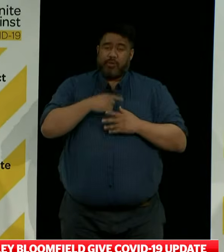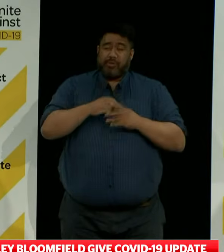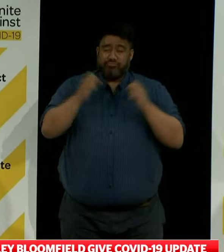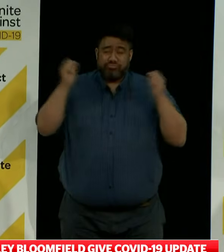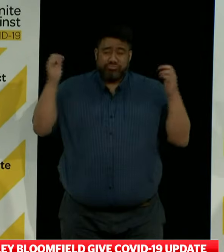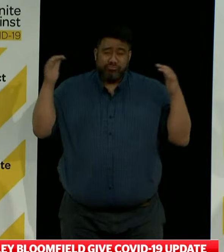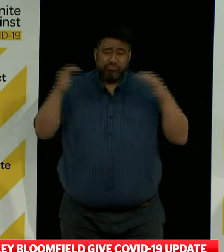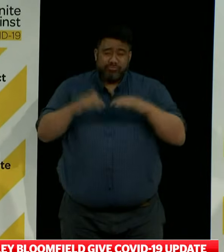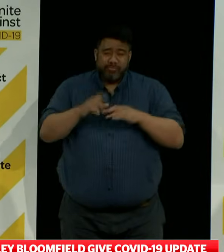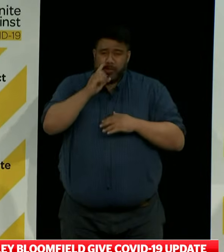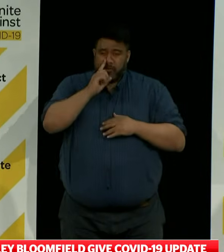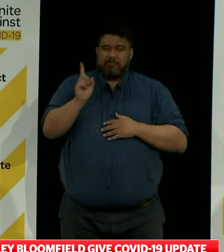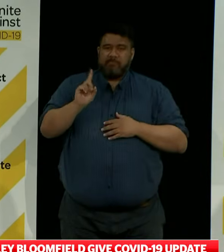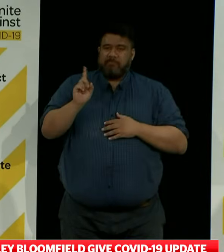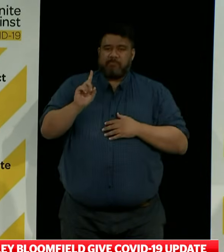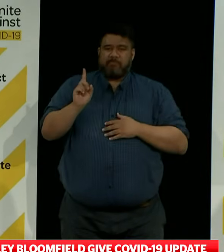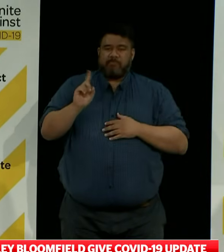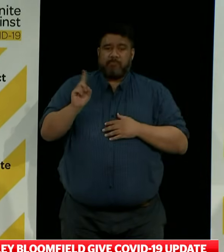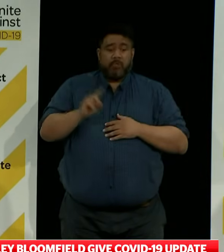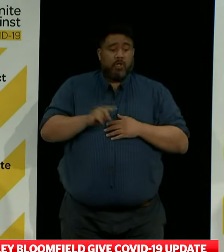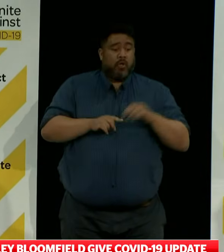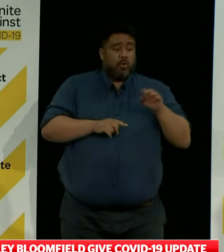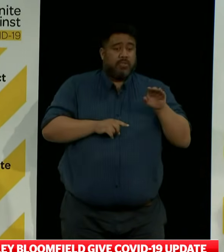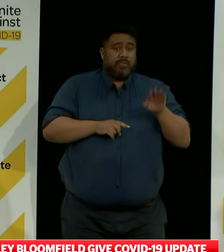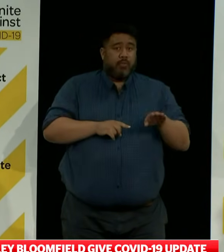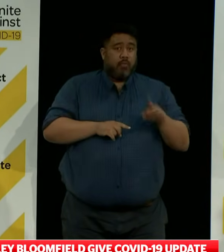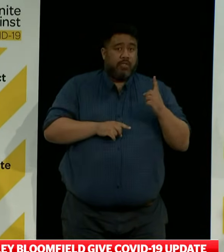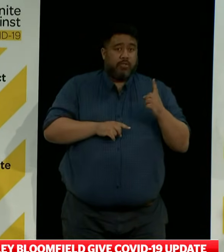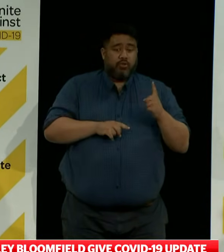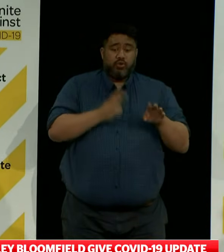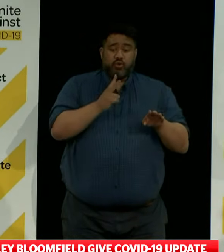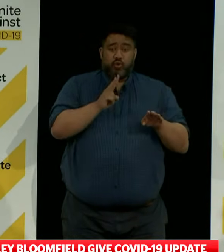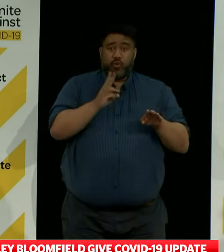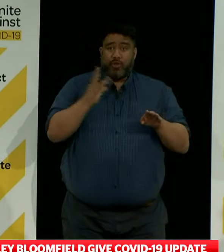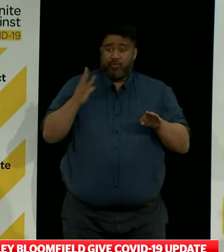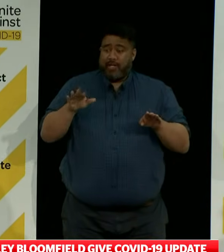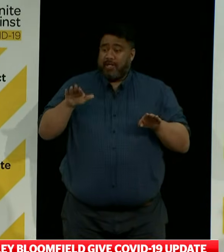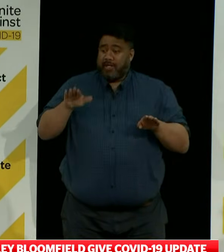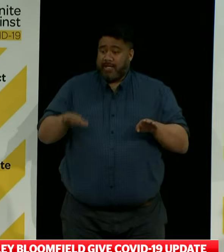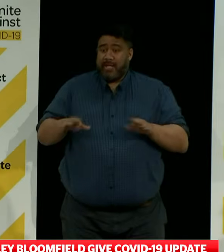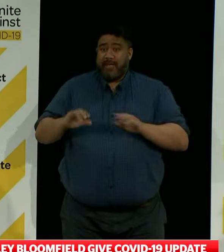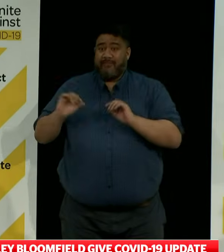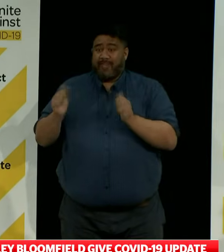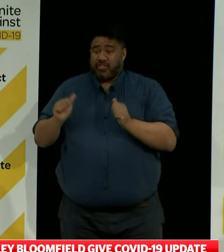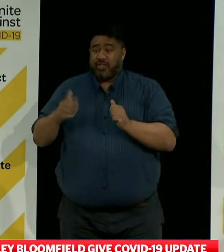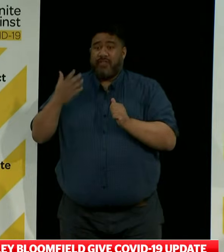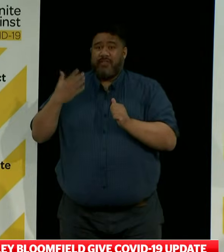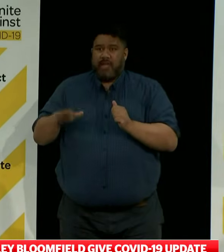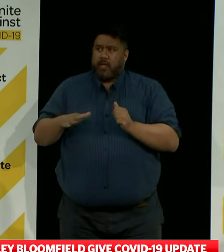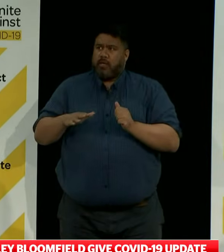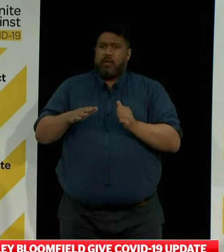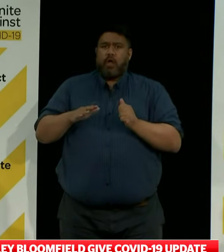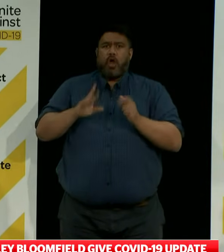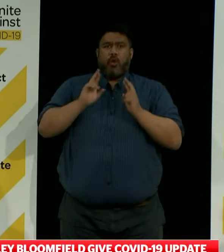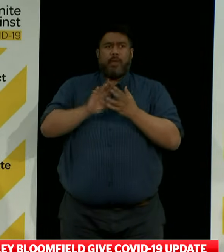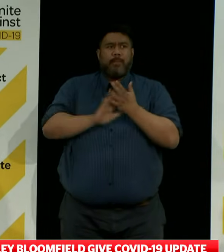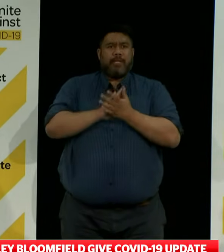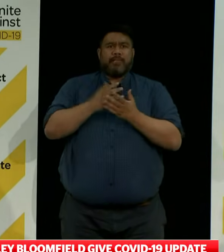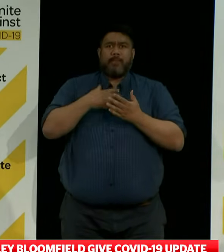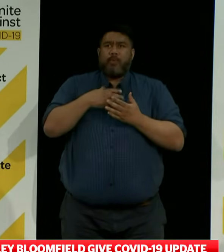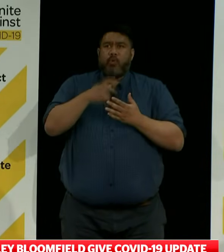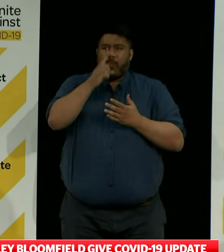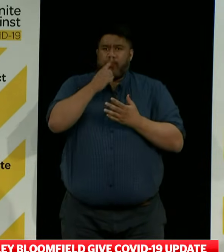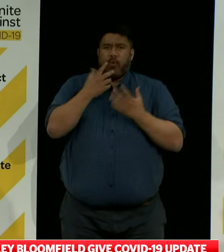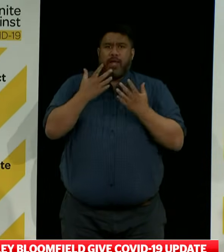this 3-stage transition period, we will likely move to a framework that reflects a more vaccinated population and the ability to